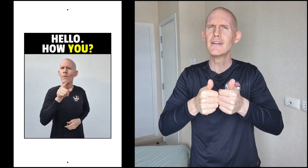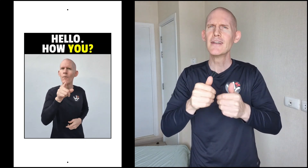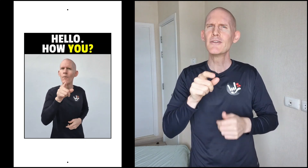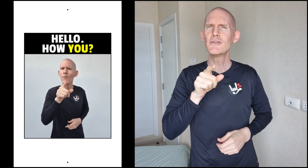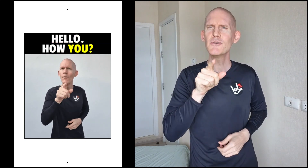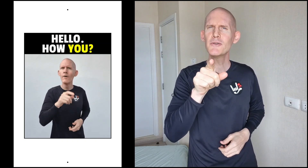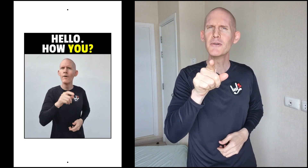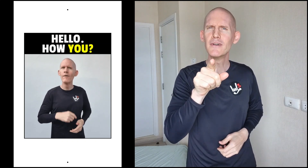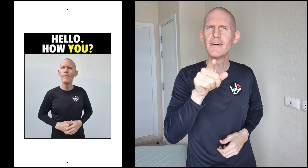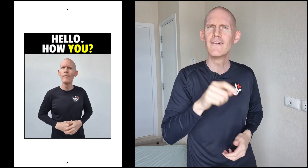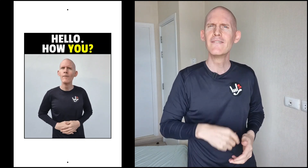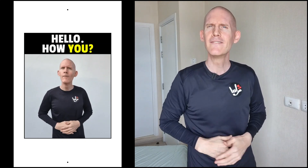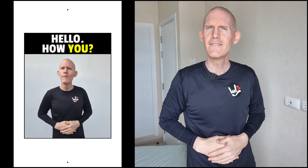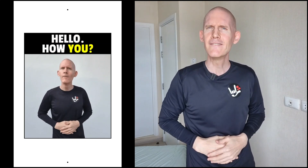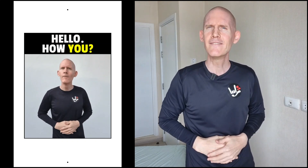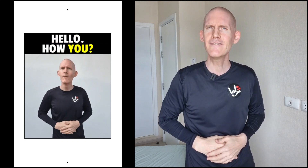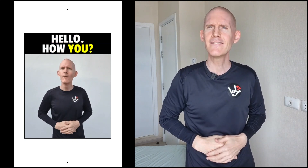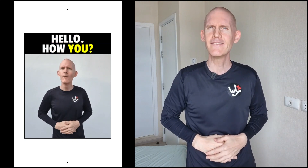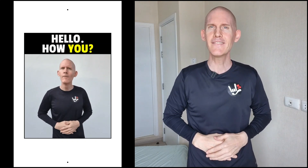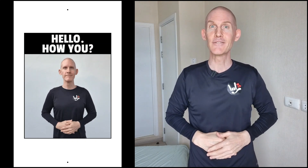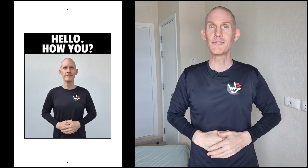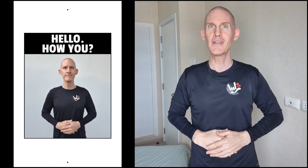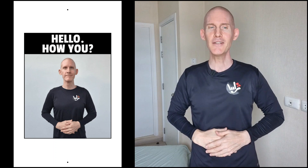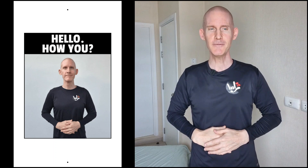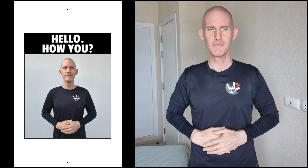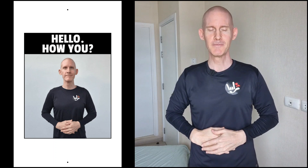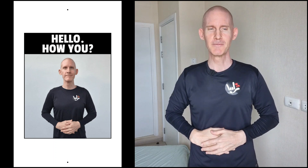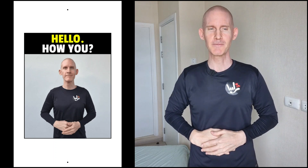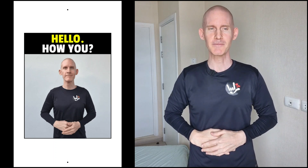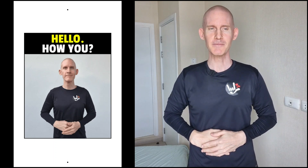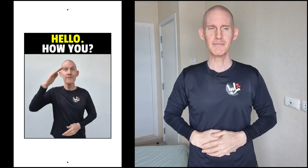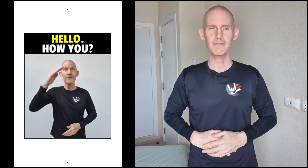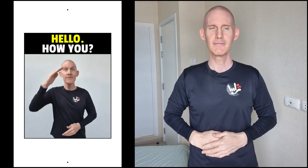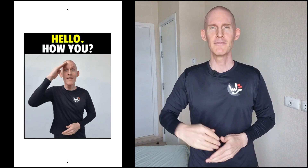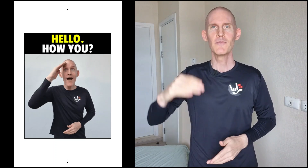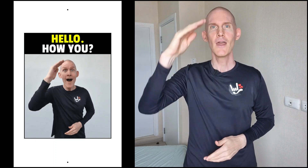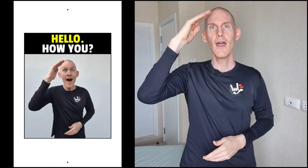How you? Let's do it again.